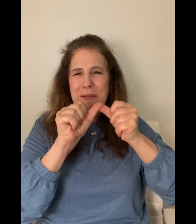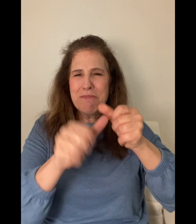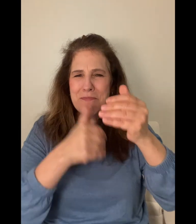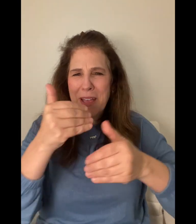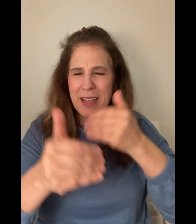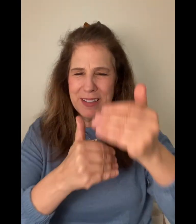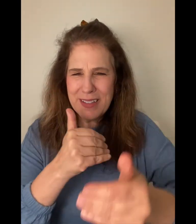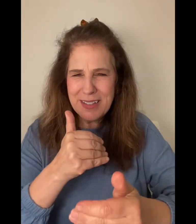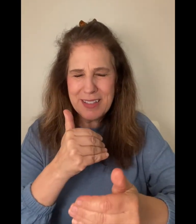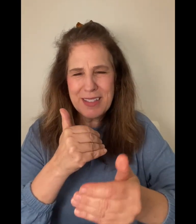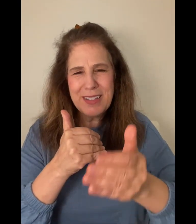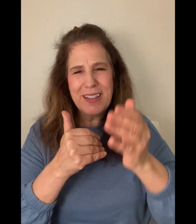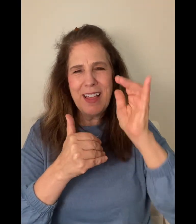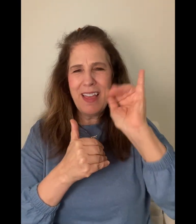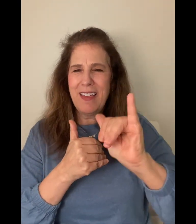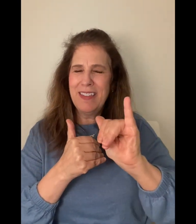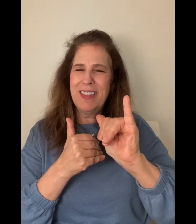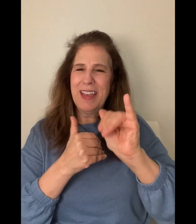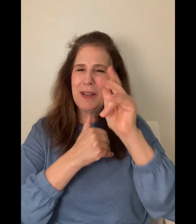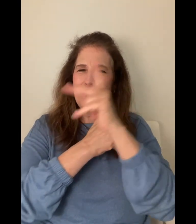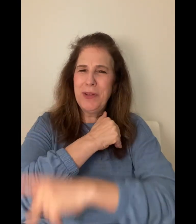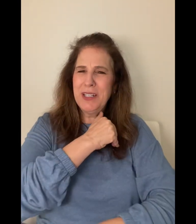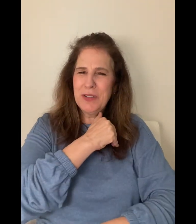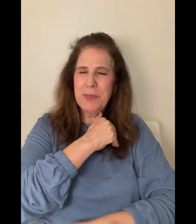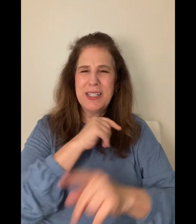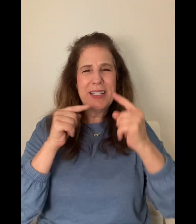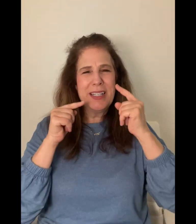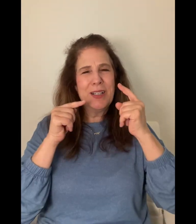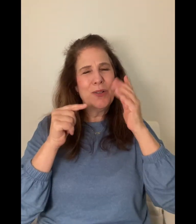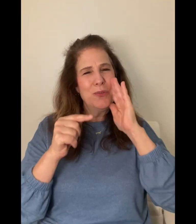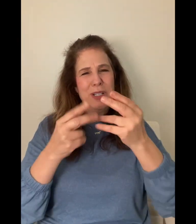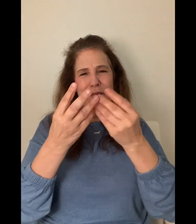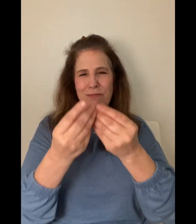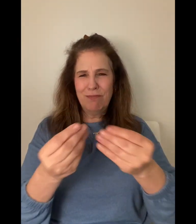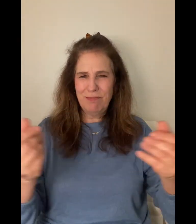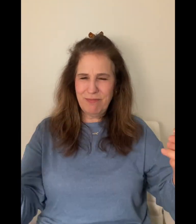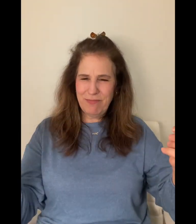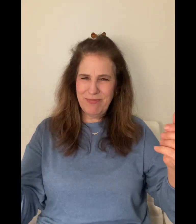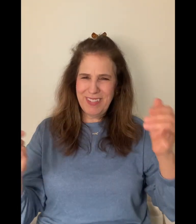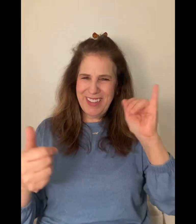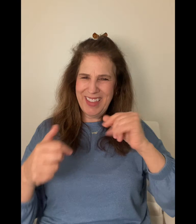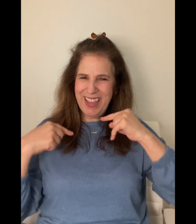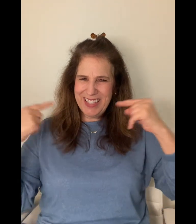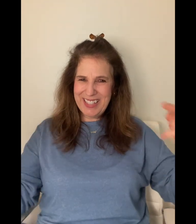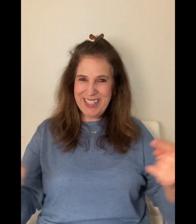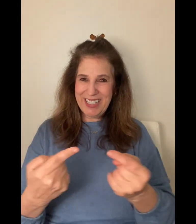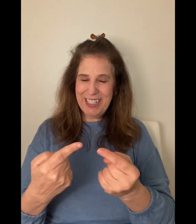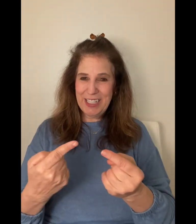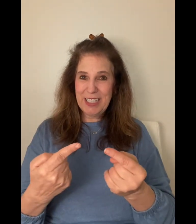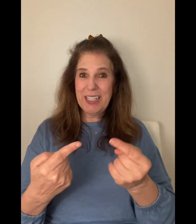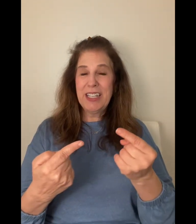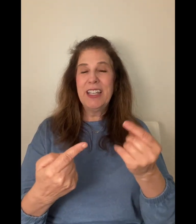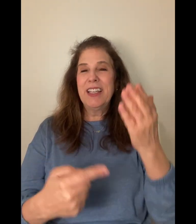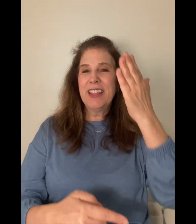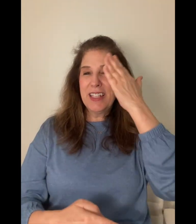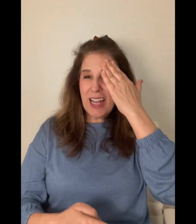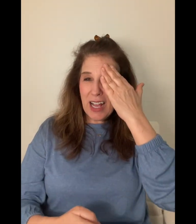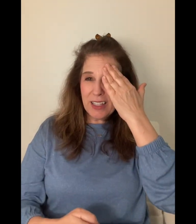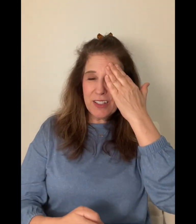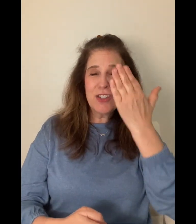How innocent, how pure, how beautiful. And again, this whole chapter in the